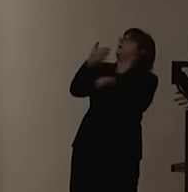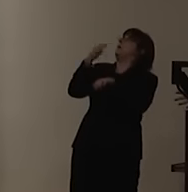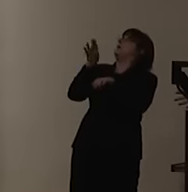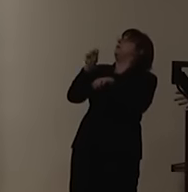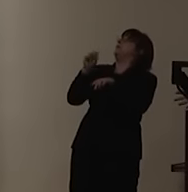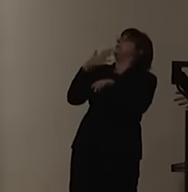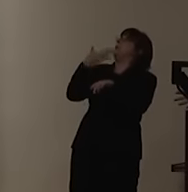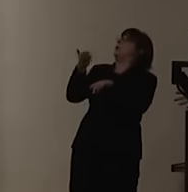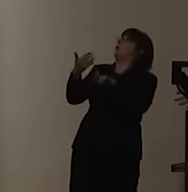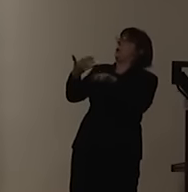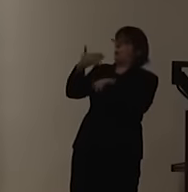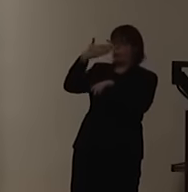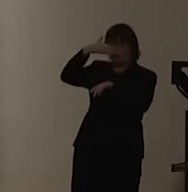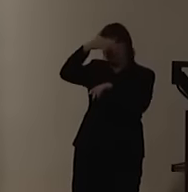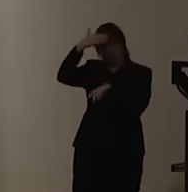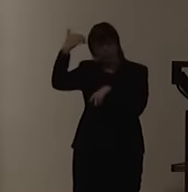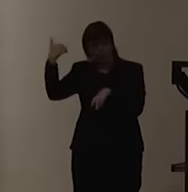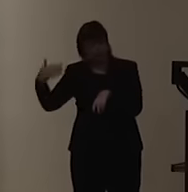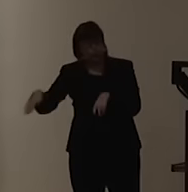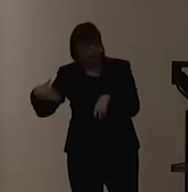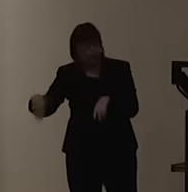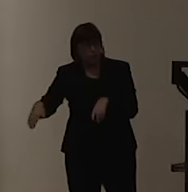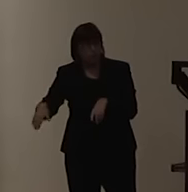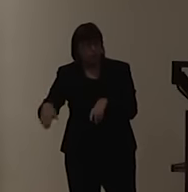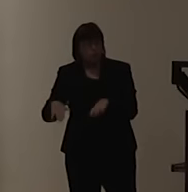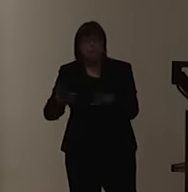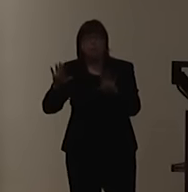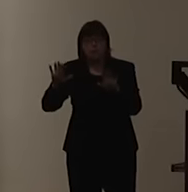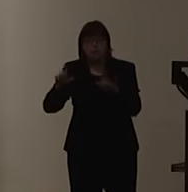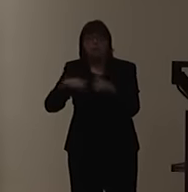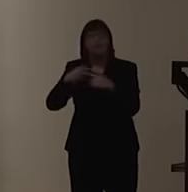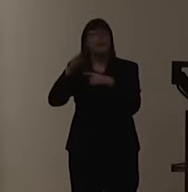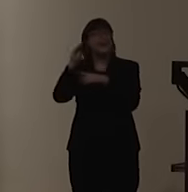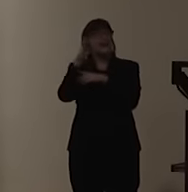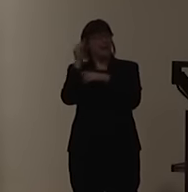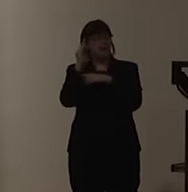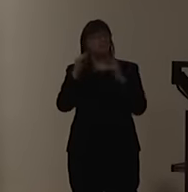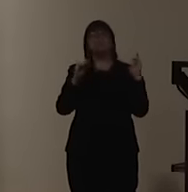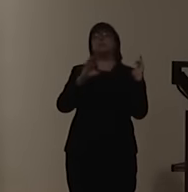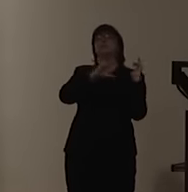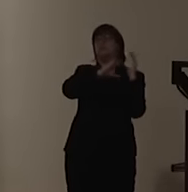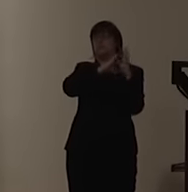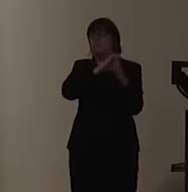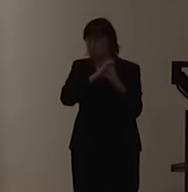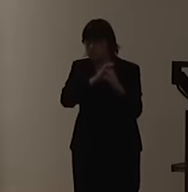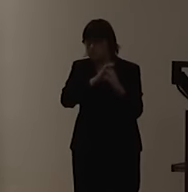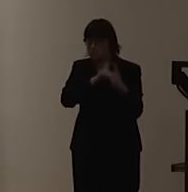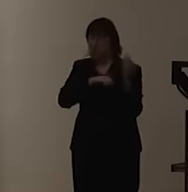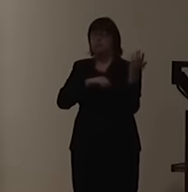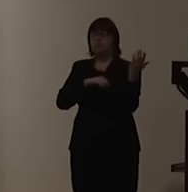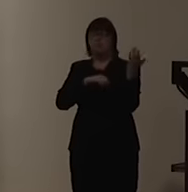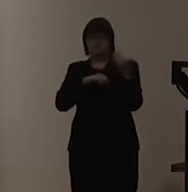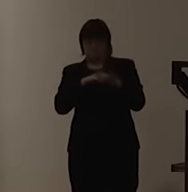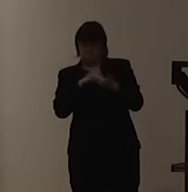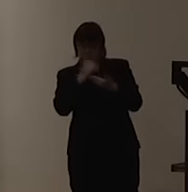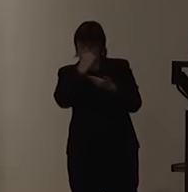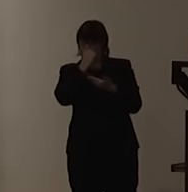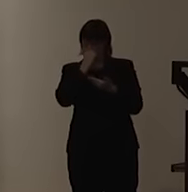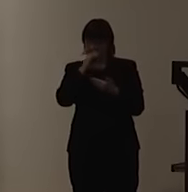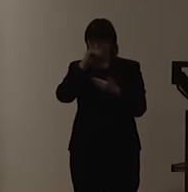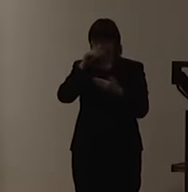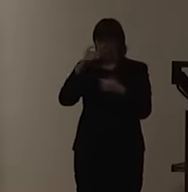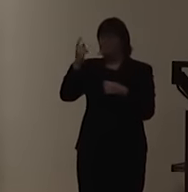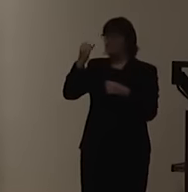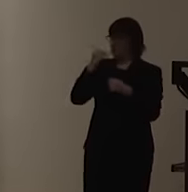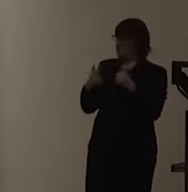bus. You know, and then the ambulance attendant, the emergency medical technicians came. Now, if I had been